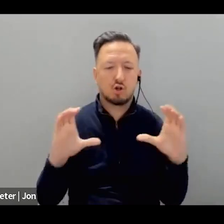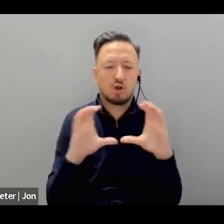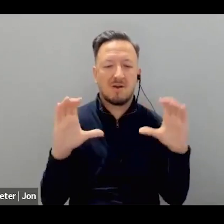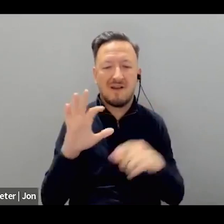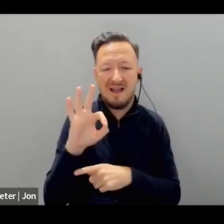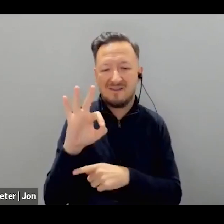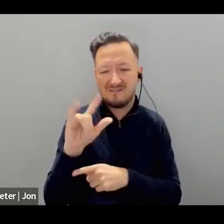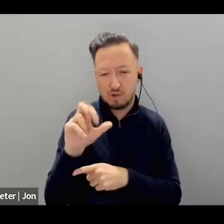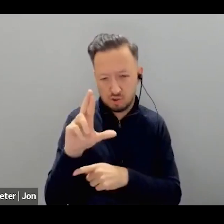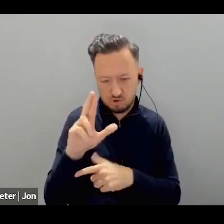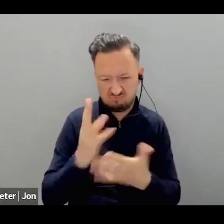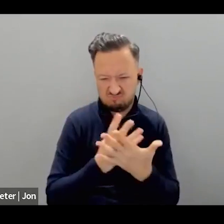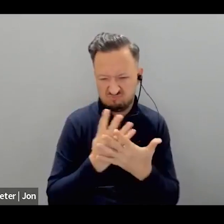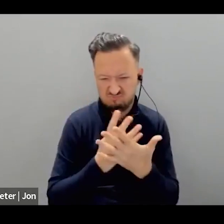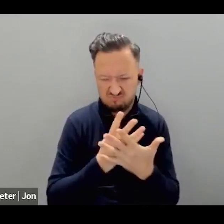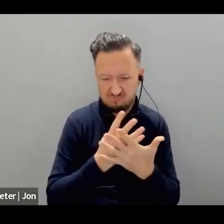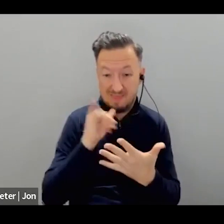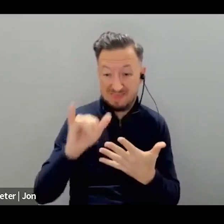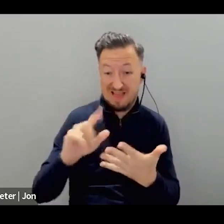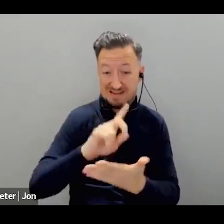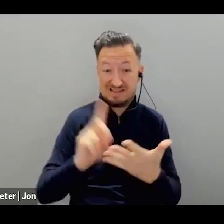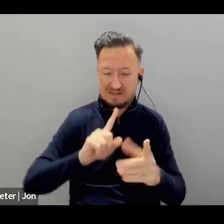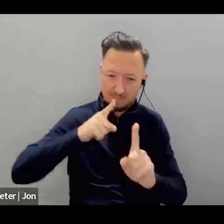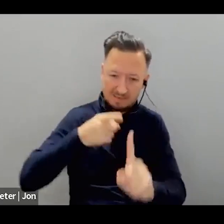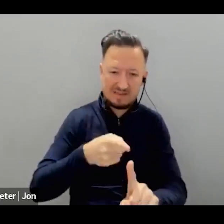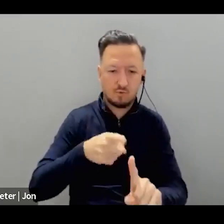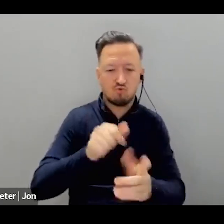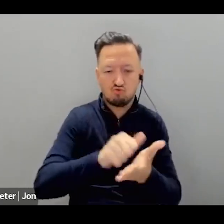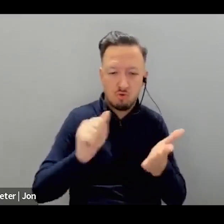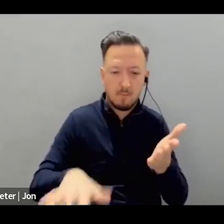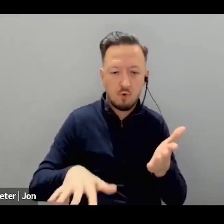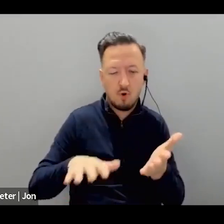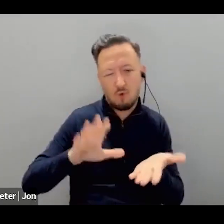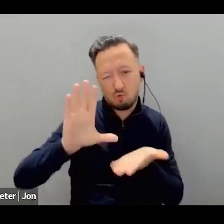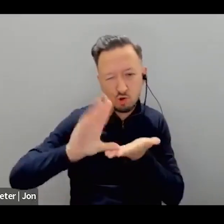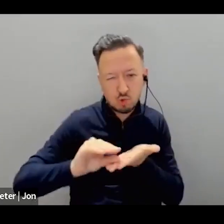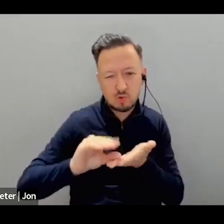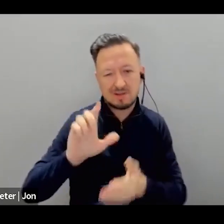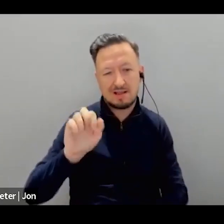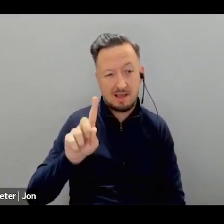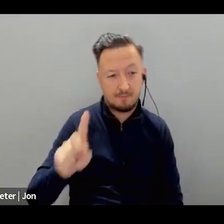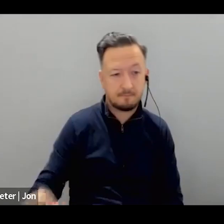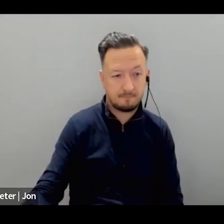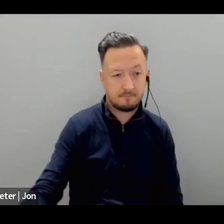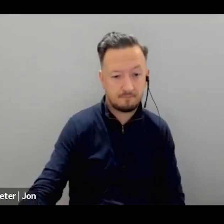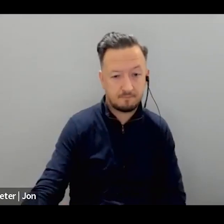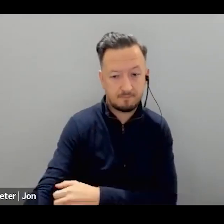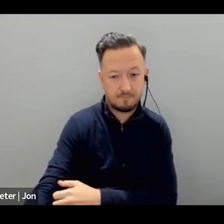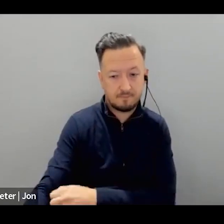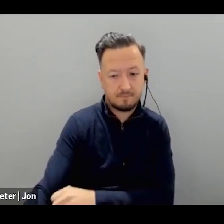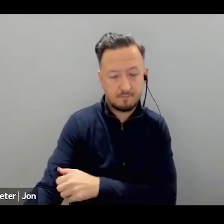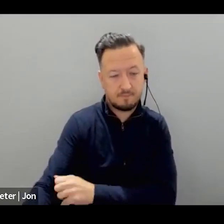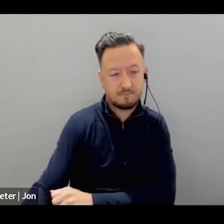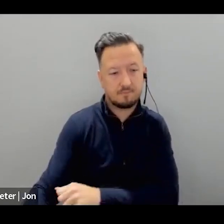filters that are designed specifically to remove lead or reduce lead. That guidance from the EPA